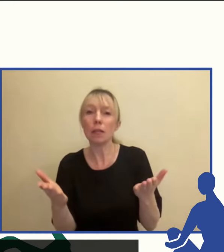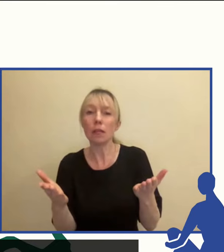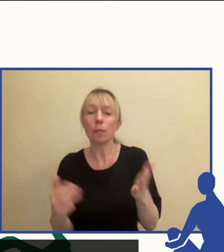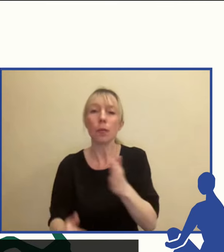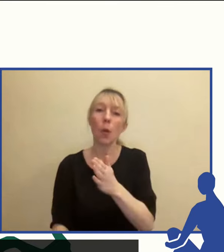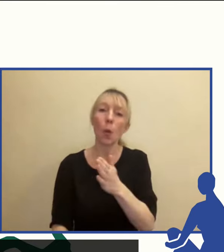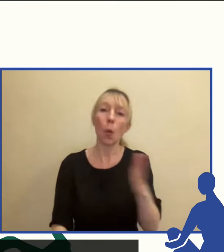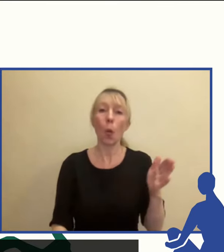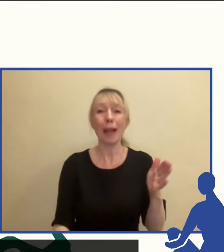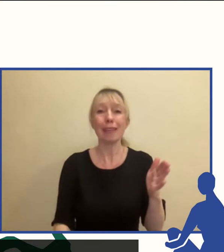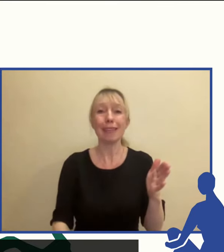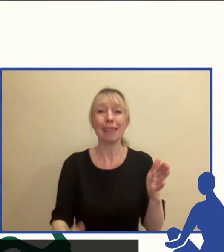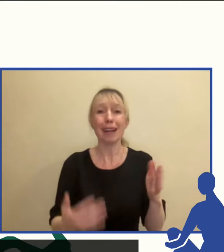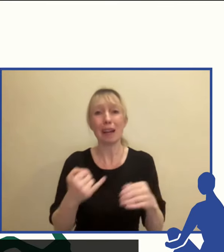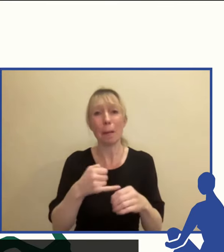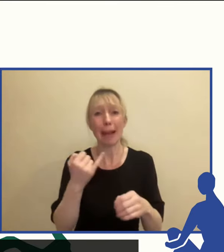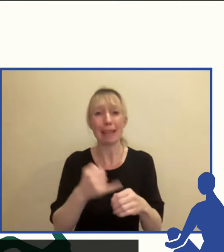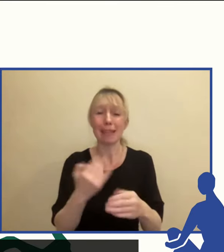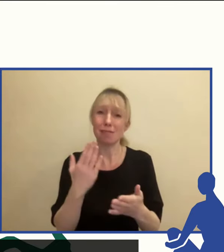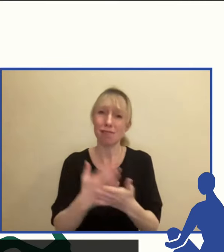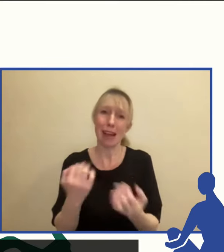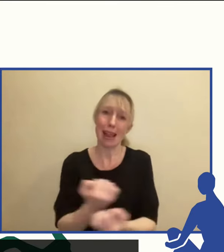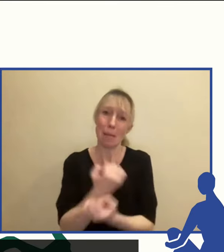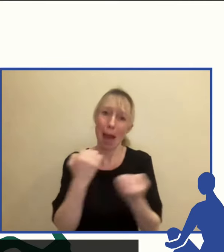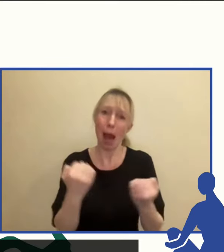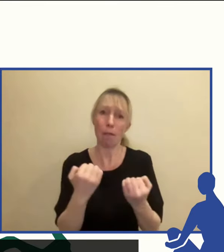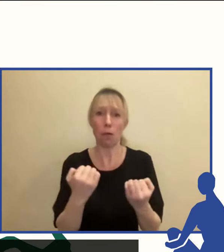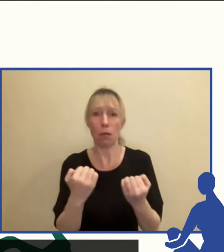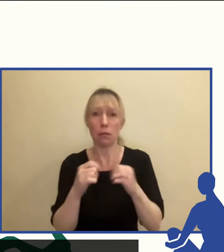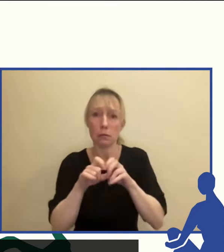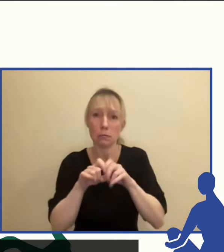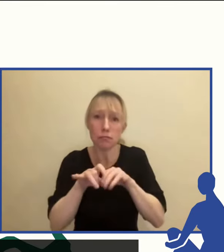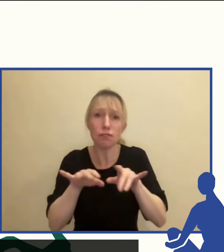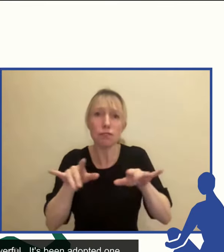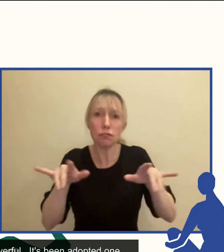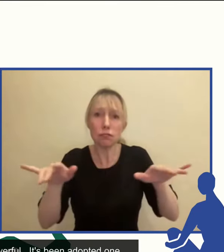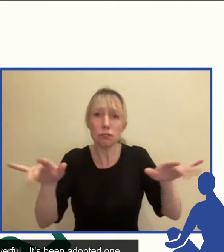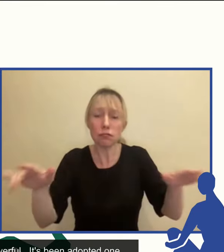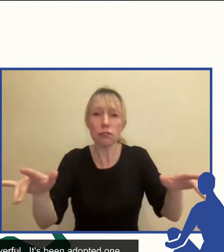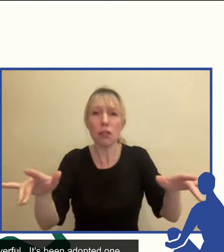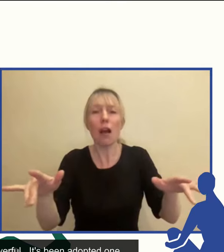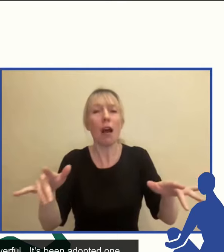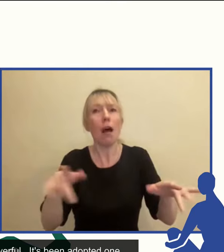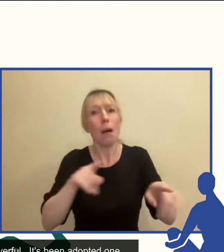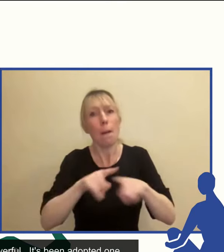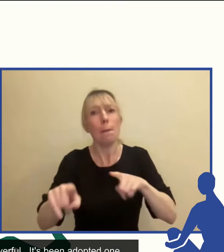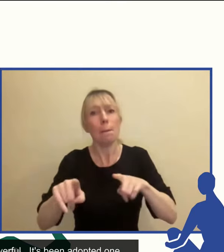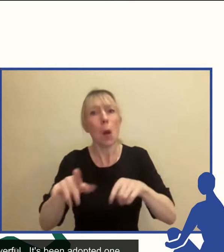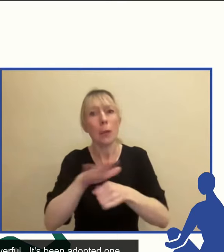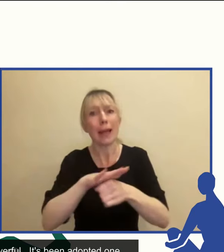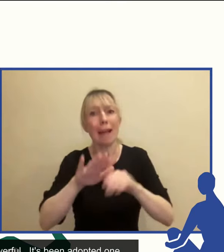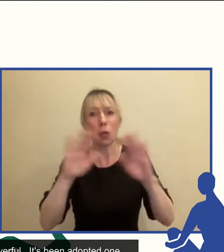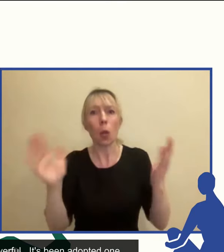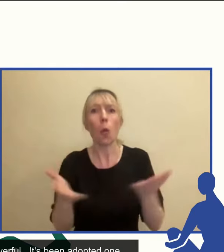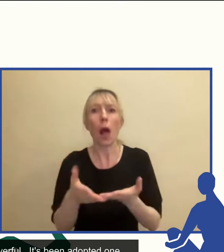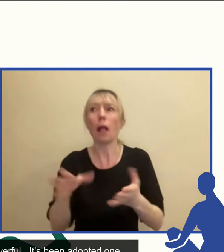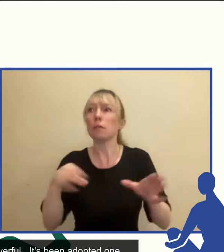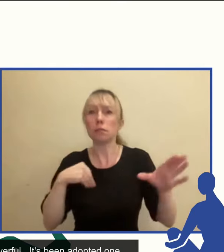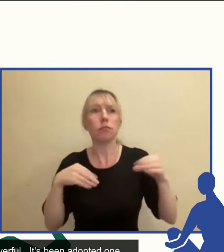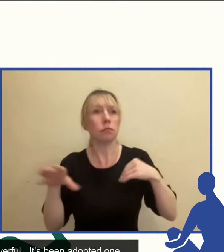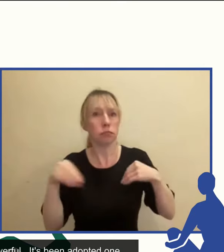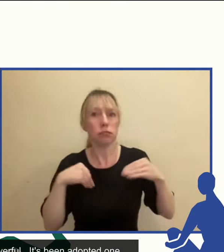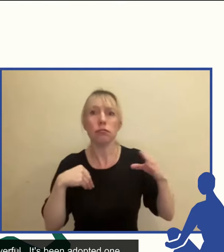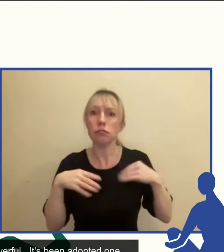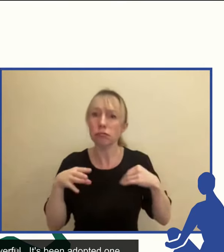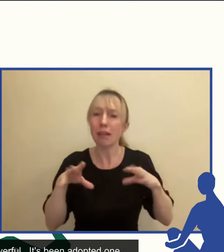is really very, very powerful. It's been adopted in one way or another in most parts of the world, which isn't true of all other